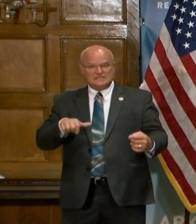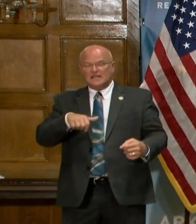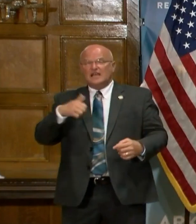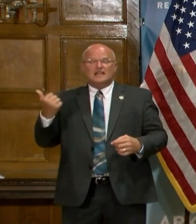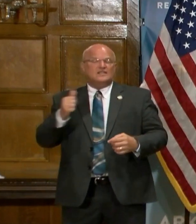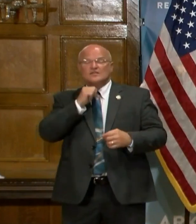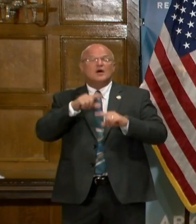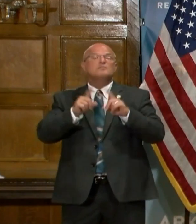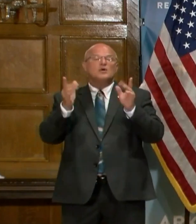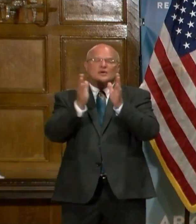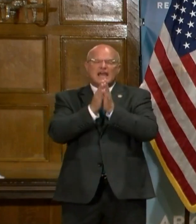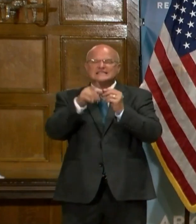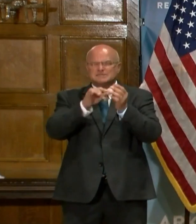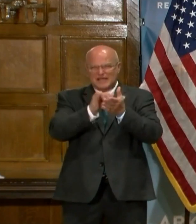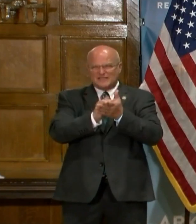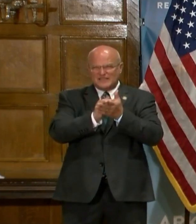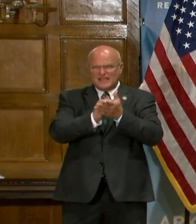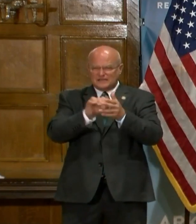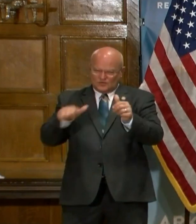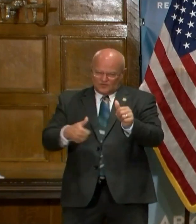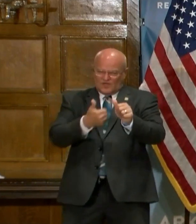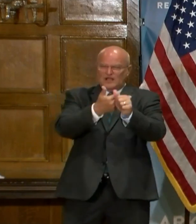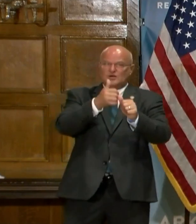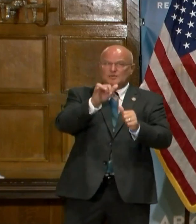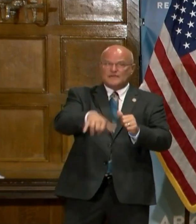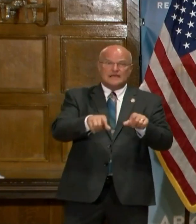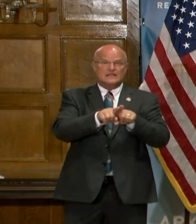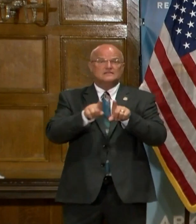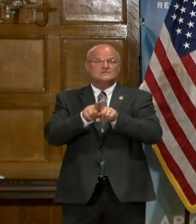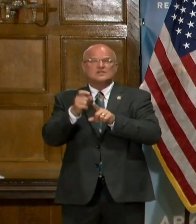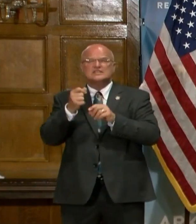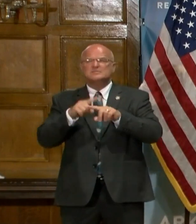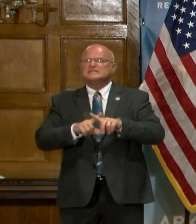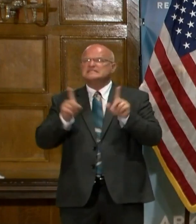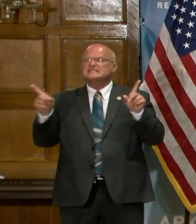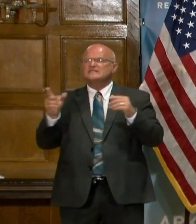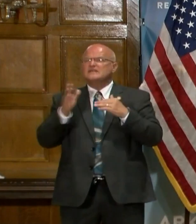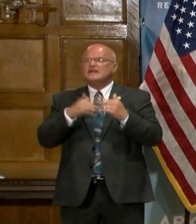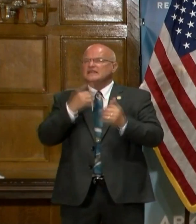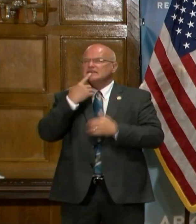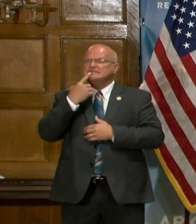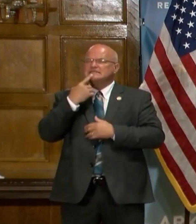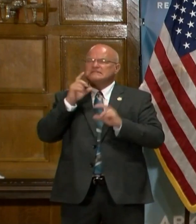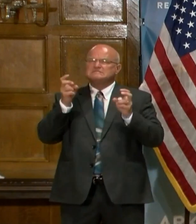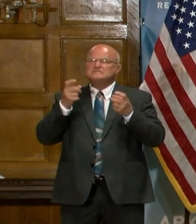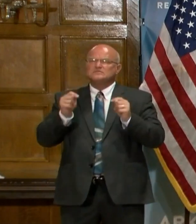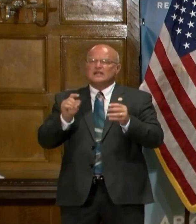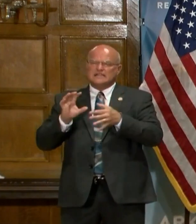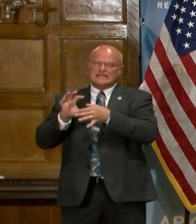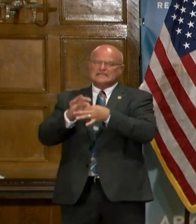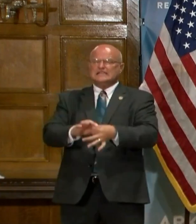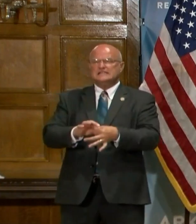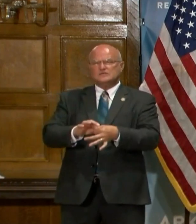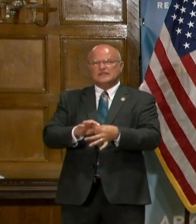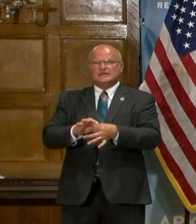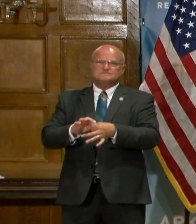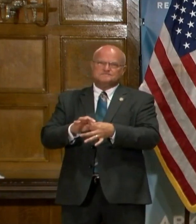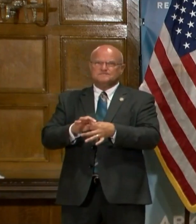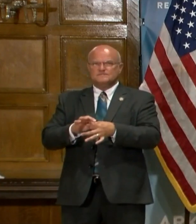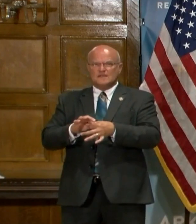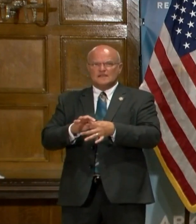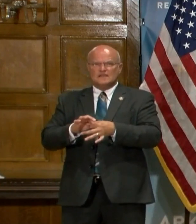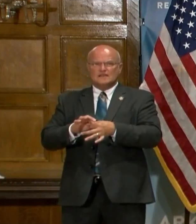others were not. But we ask about that. We follow up on that. It's also a little bit different than, say, trying to link it to a